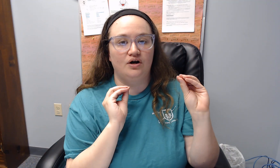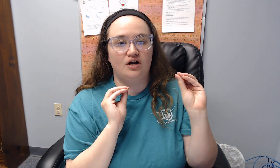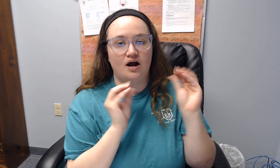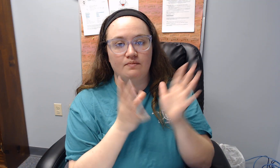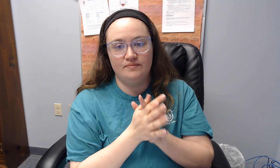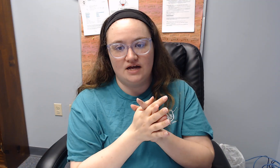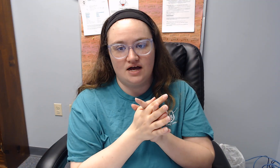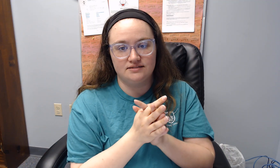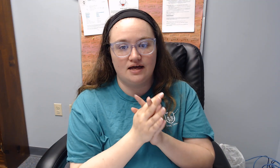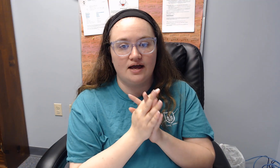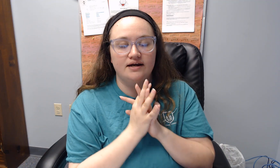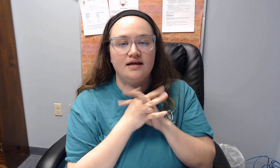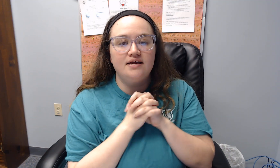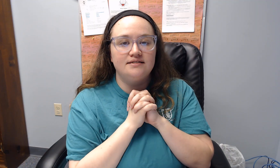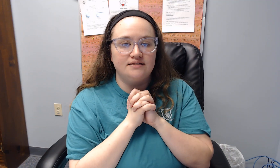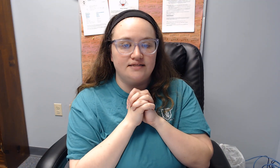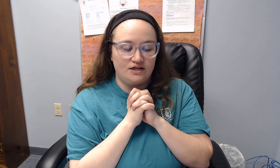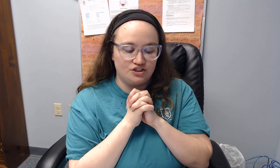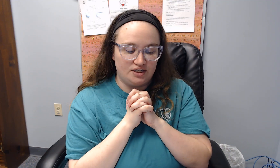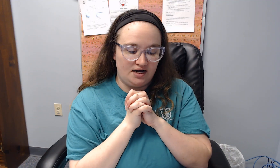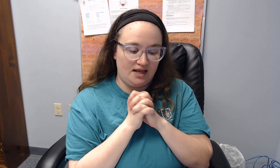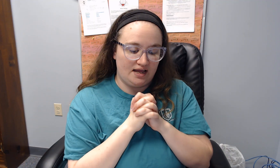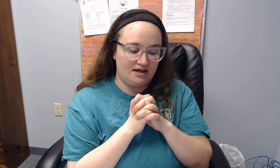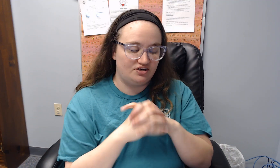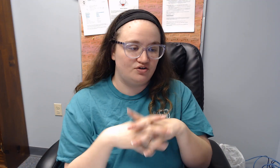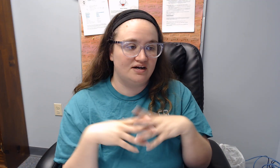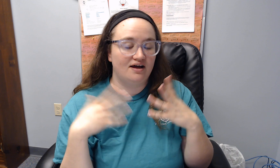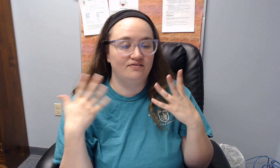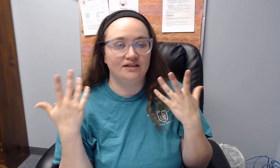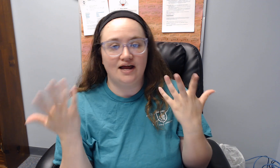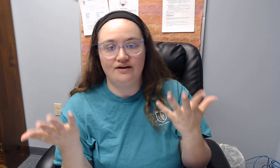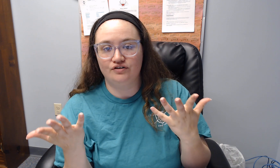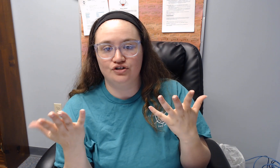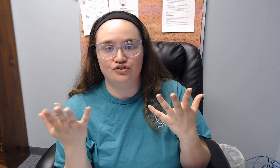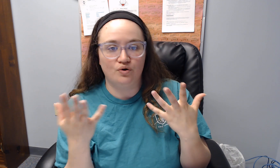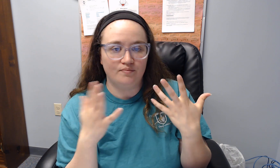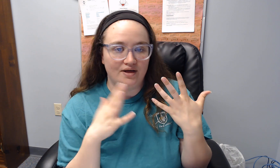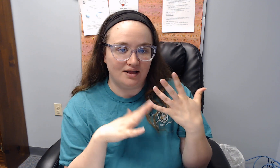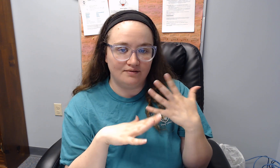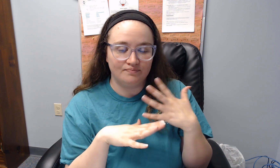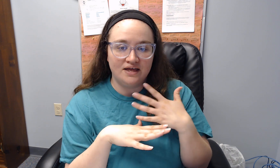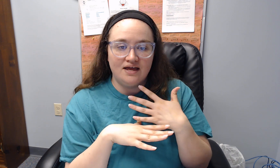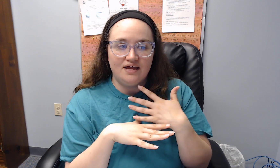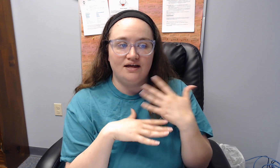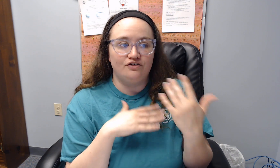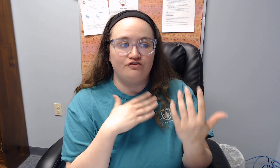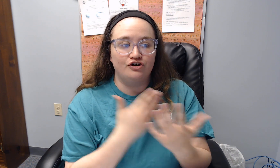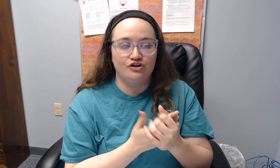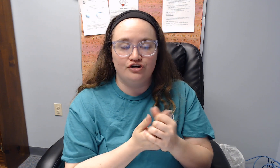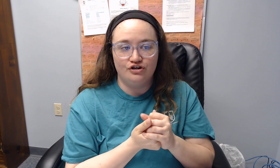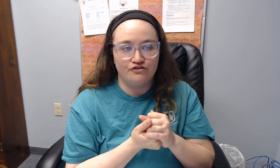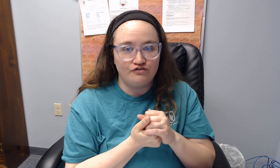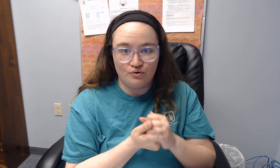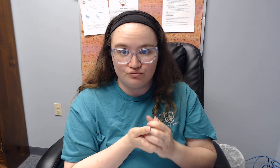carbon monoxide detection, and you can have a light for your doorbell and your phone